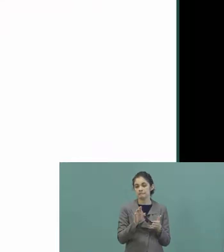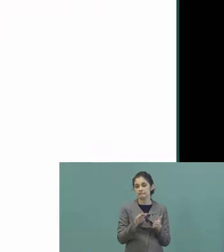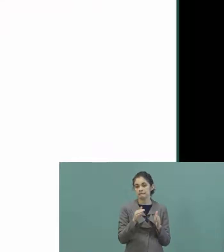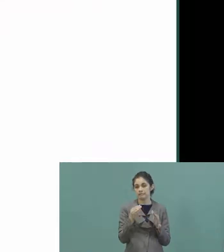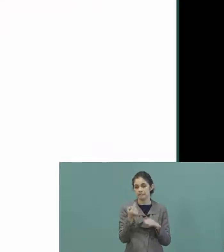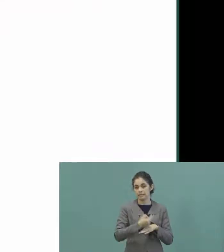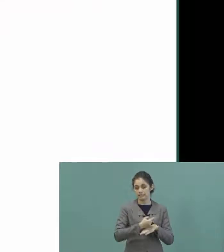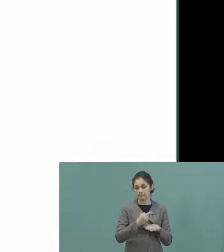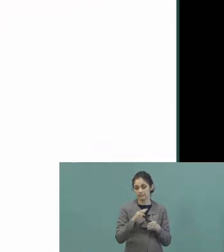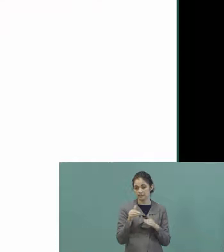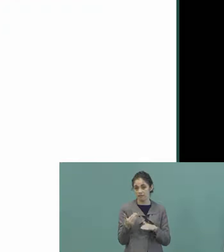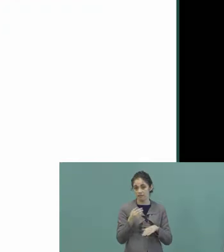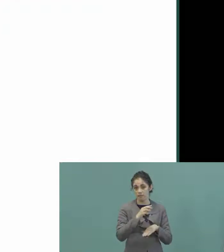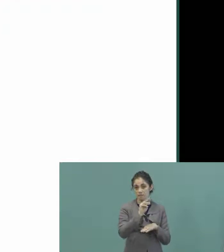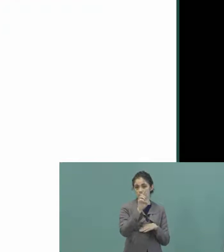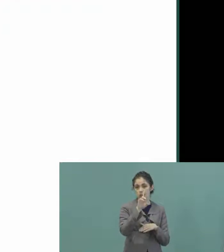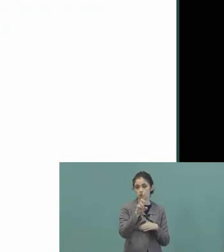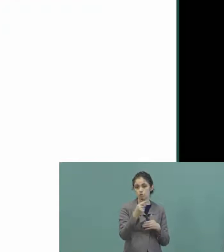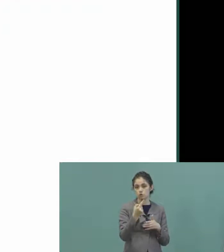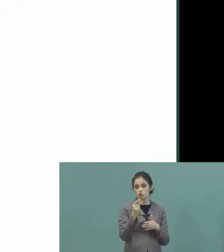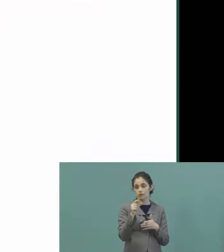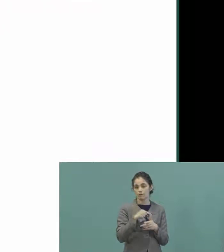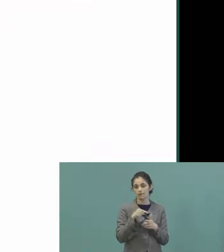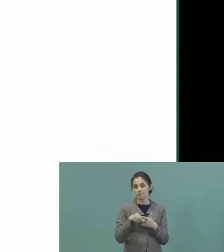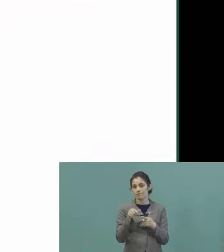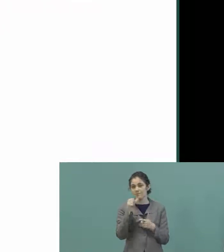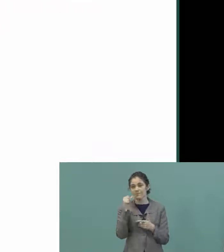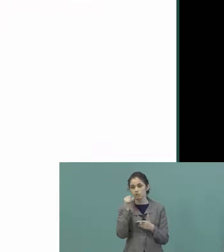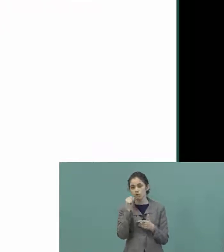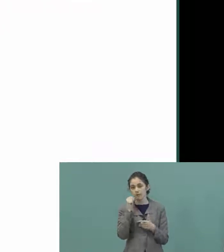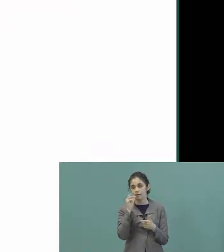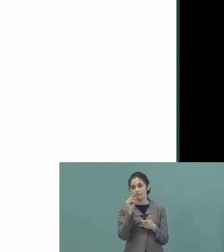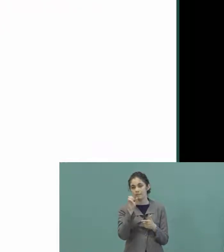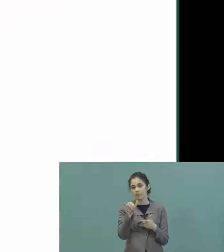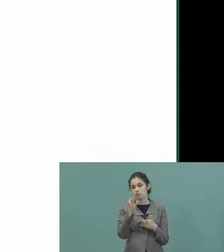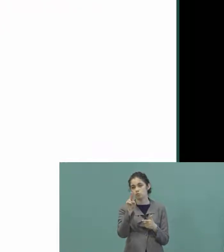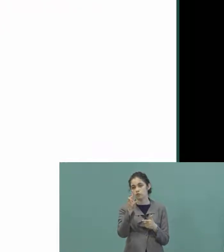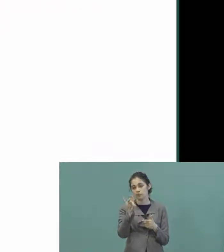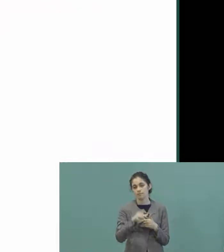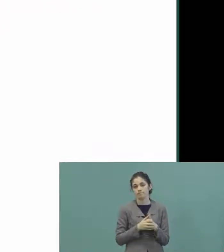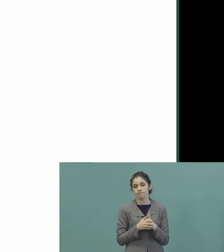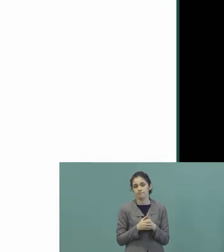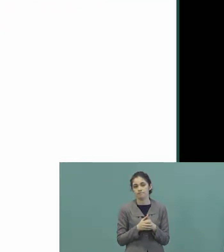extend from March 20th to yesterday, May 28th.